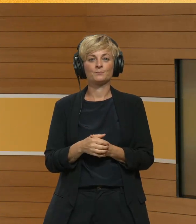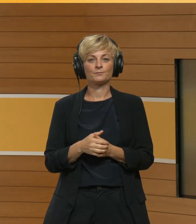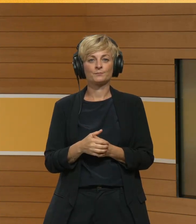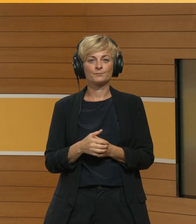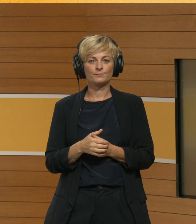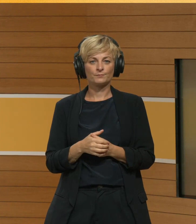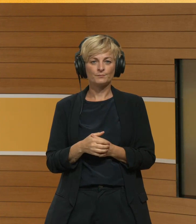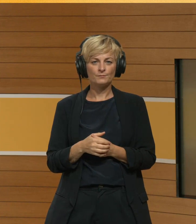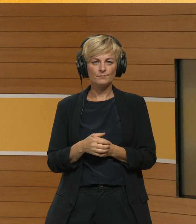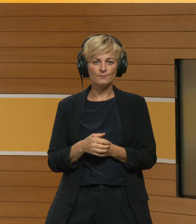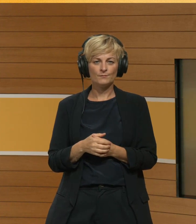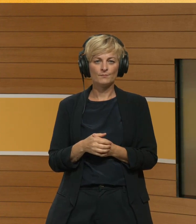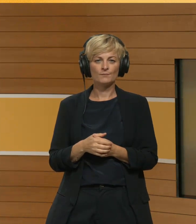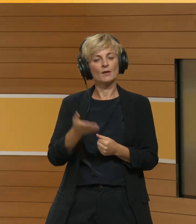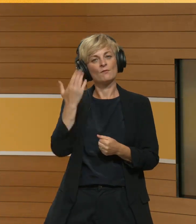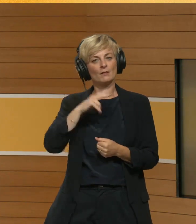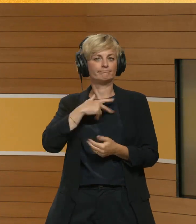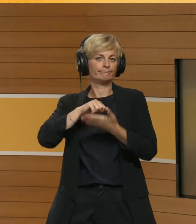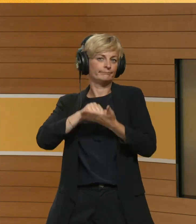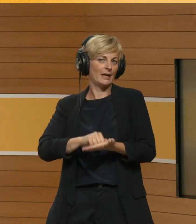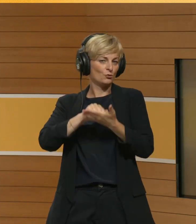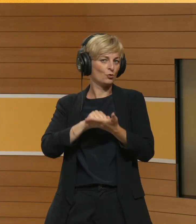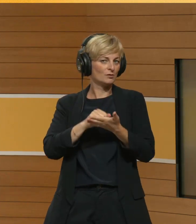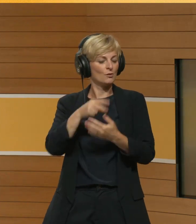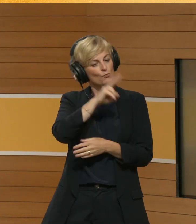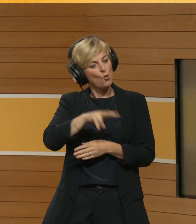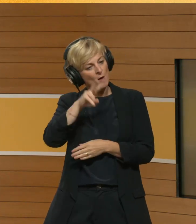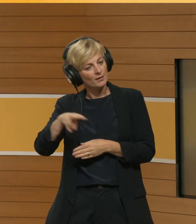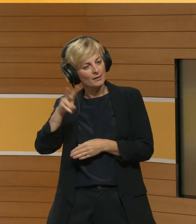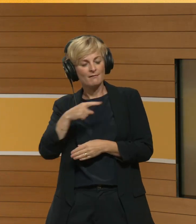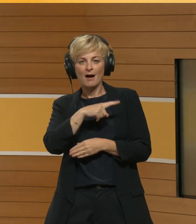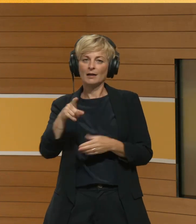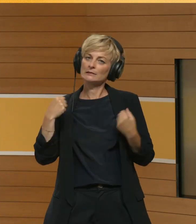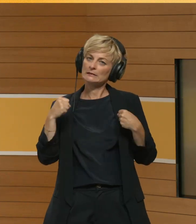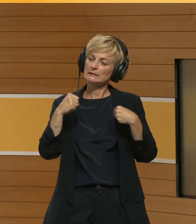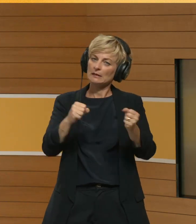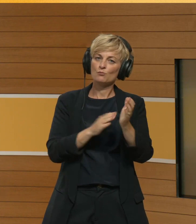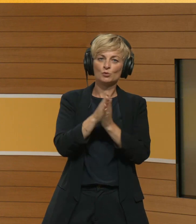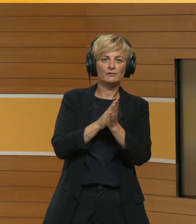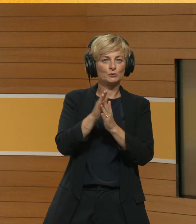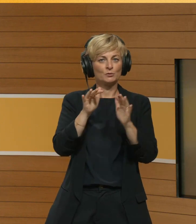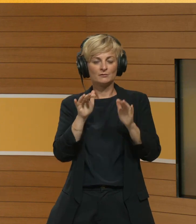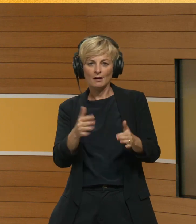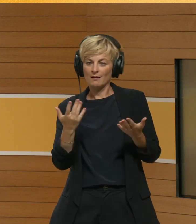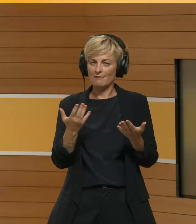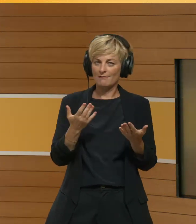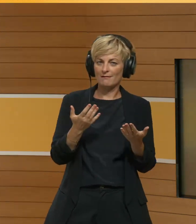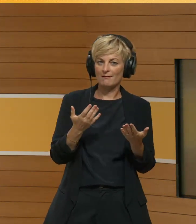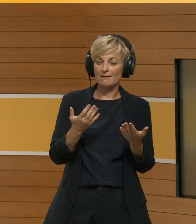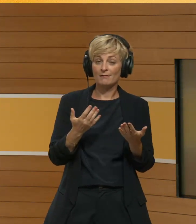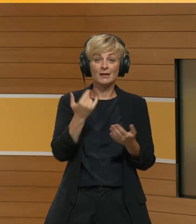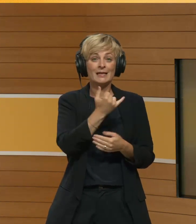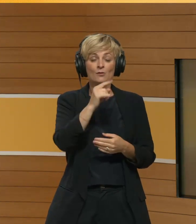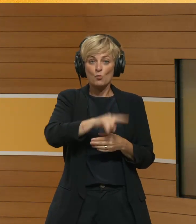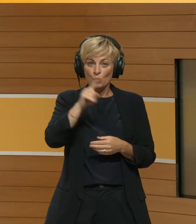They are still, like, next to joining our monthly meetings, they are still meeting frequently with their twinning partner. I'm not sure